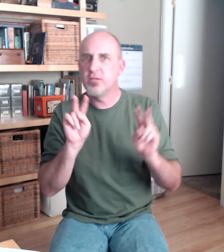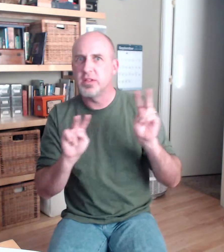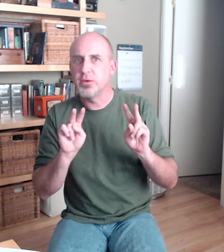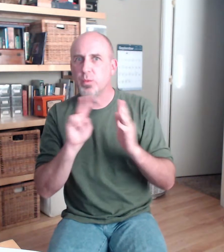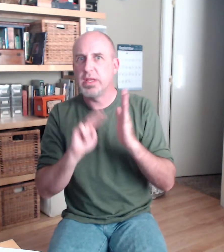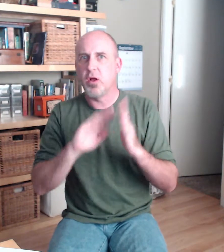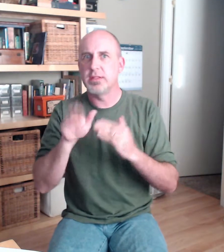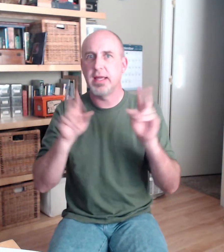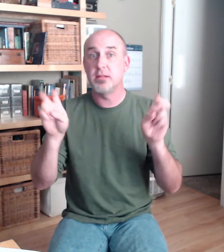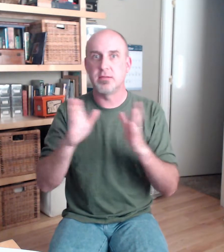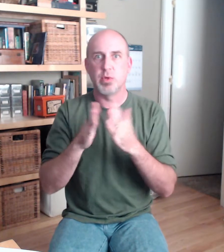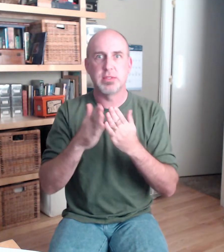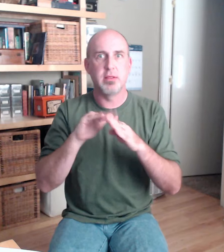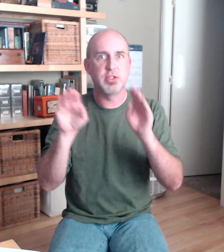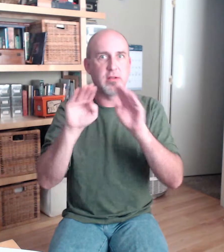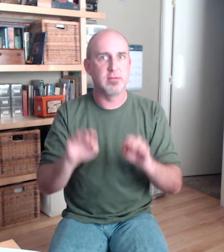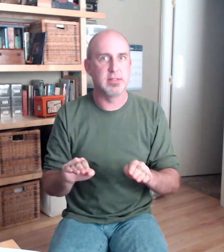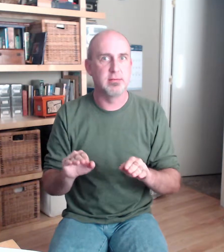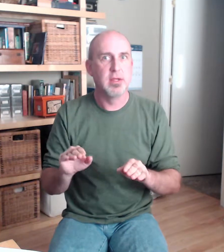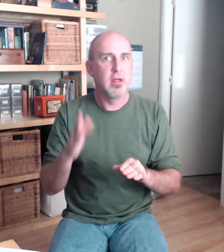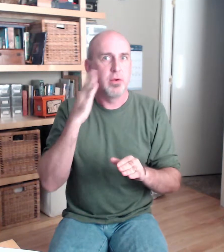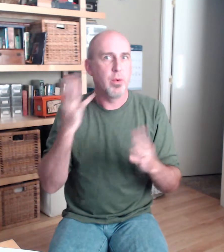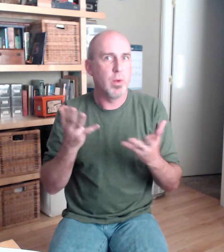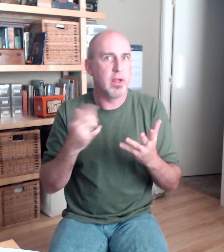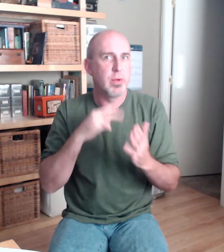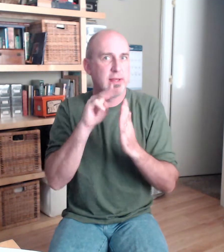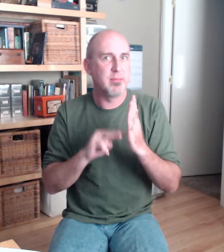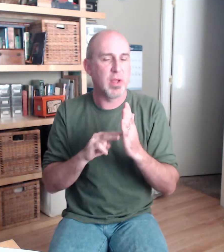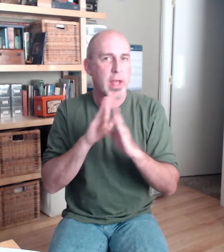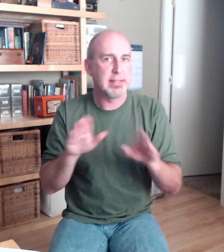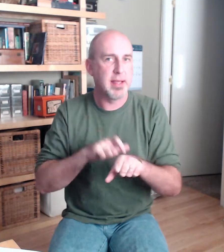carefully, you can read all the titles of books on the shelves and know what I read in my quiet time.